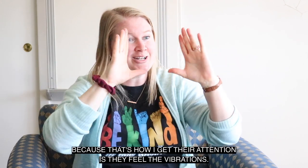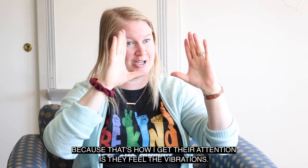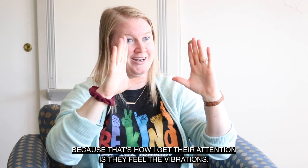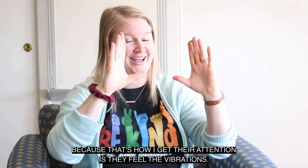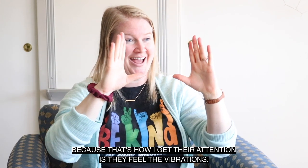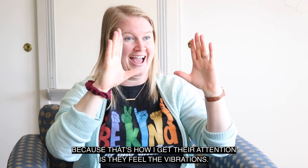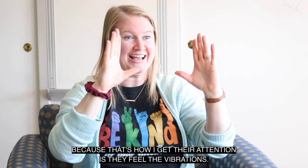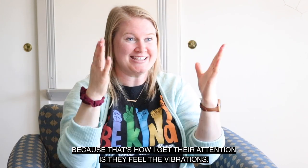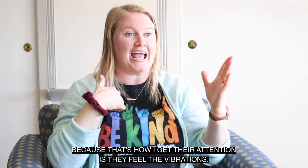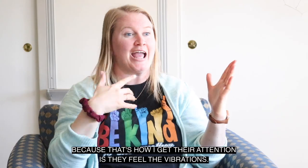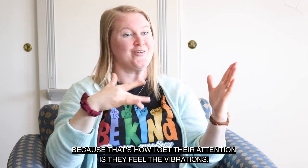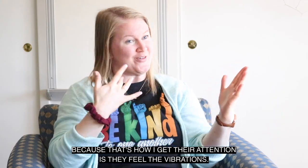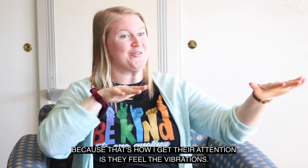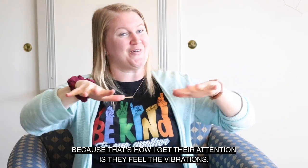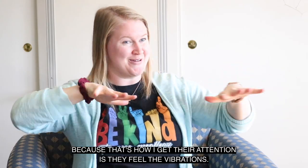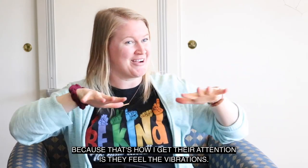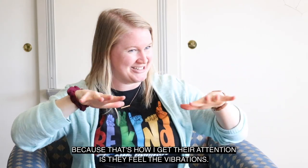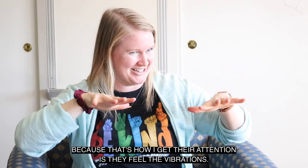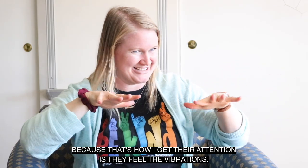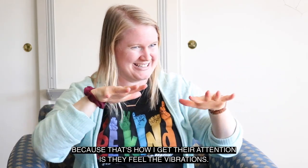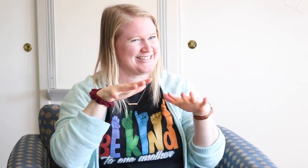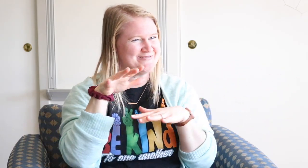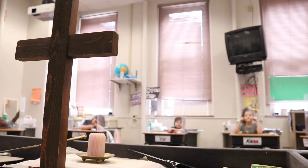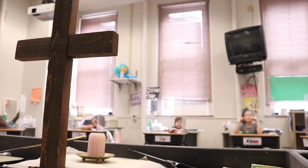attention, is they feel the vibrations.